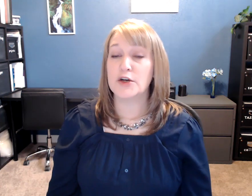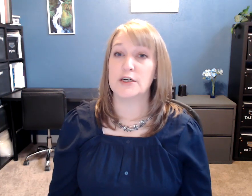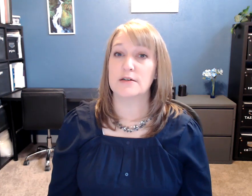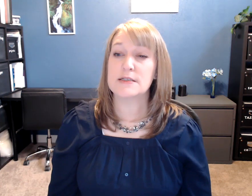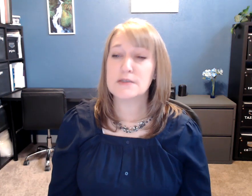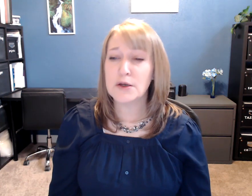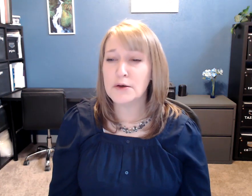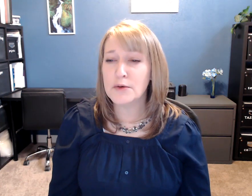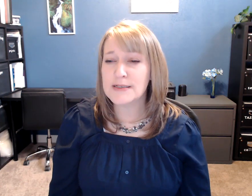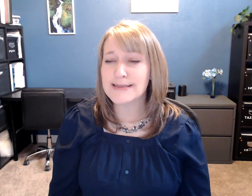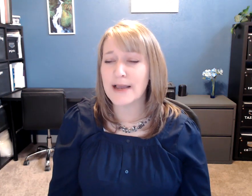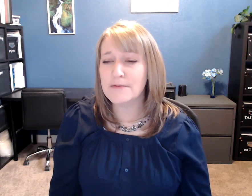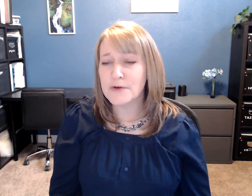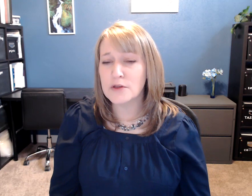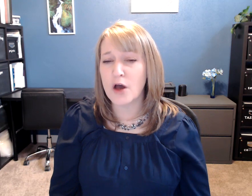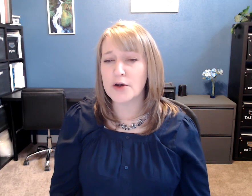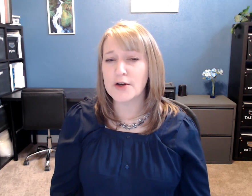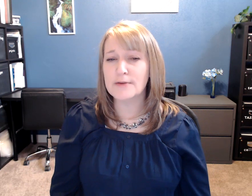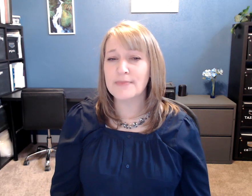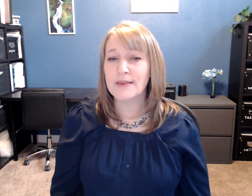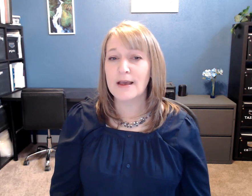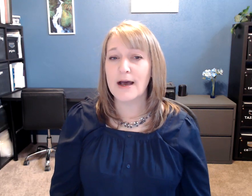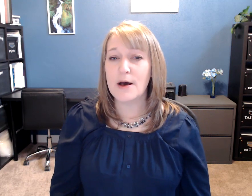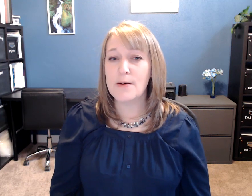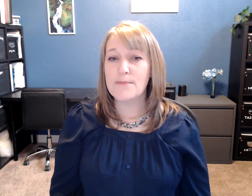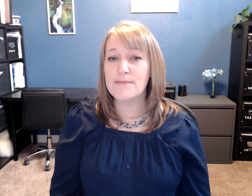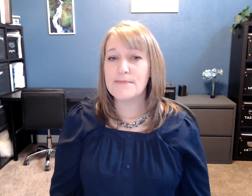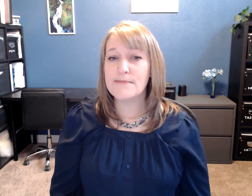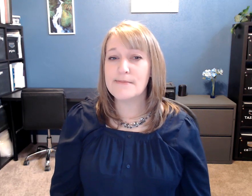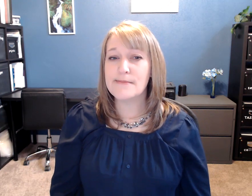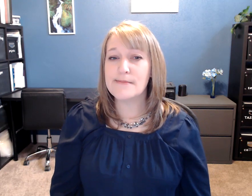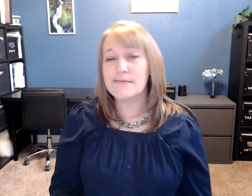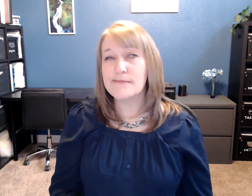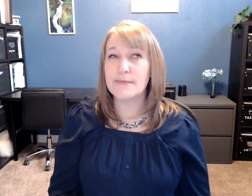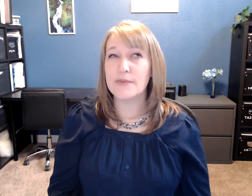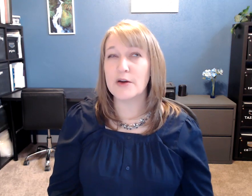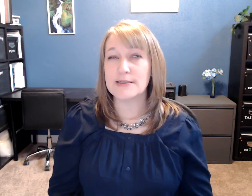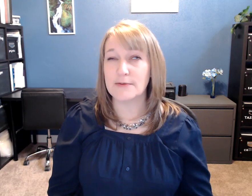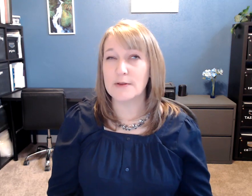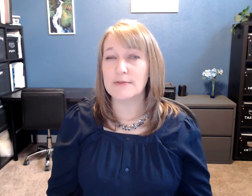Locker. So the sign for locker, um, there are several of